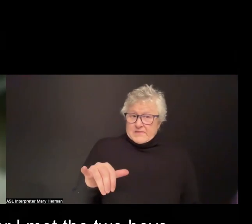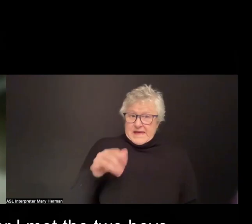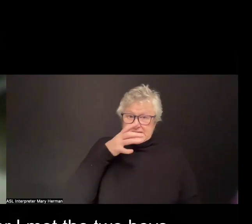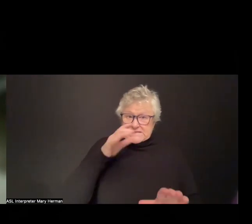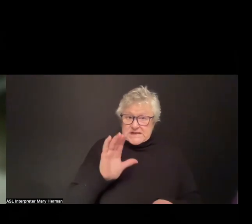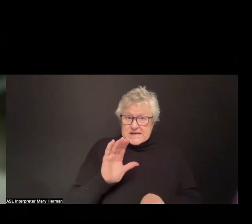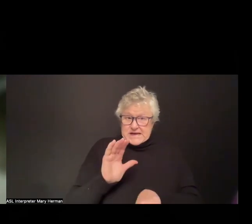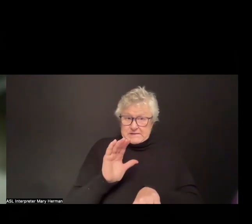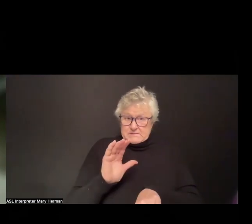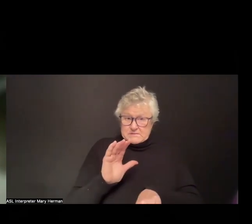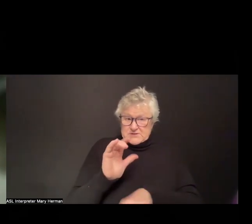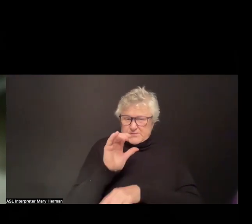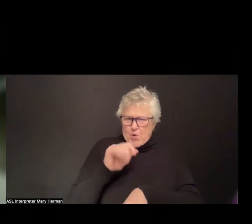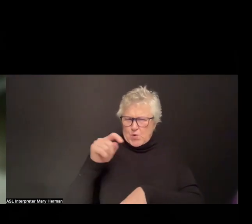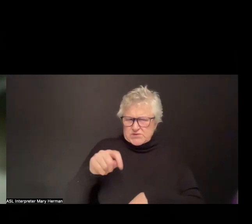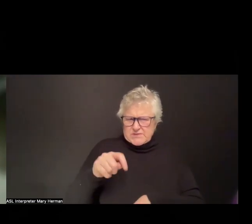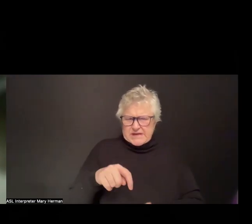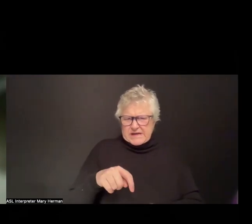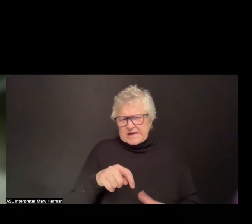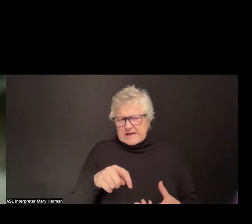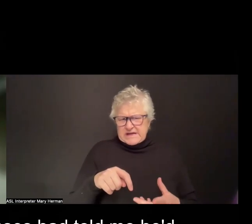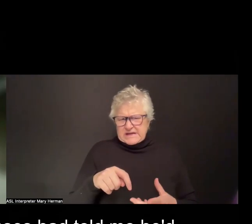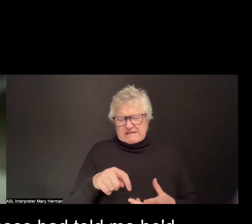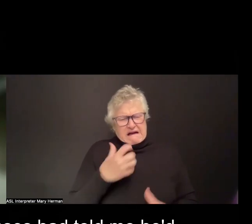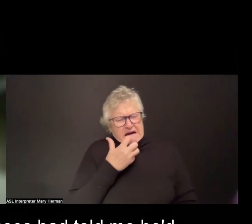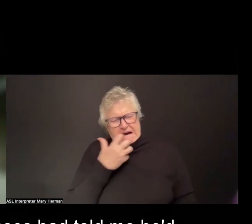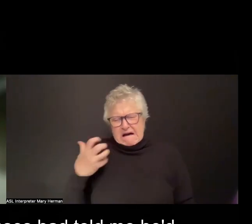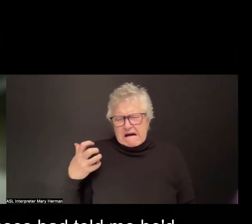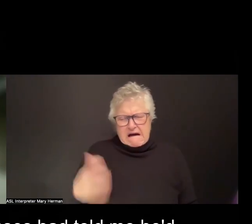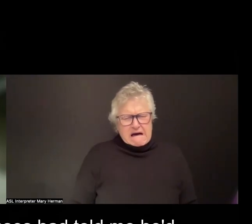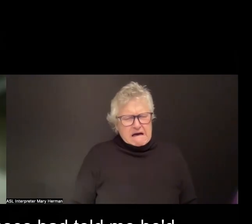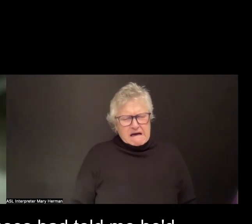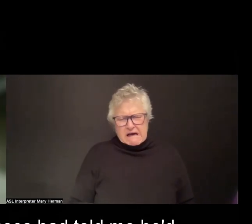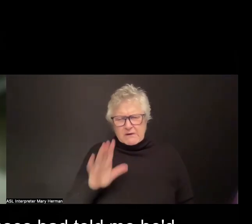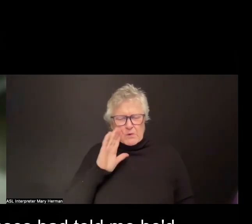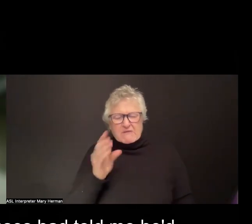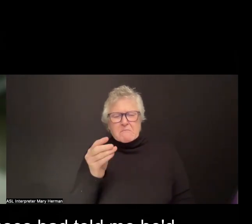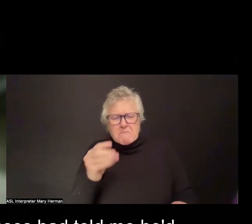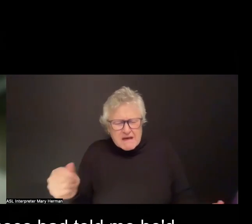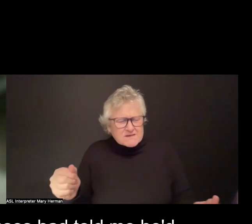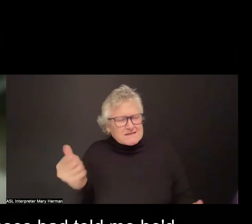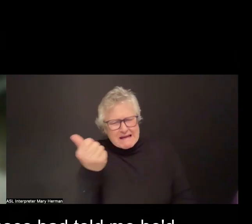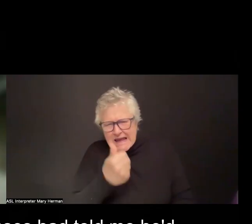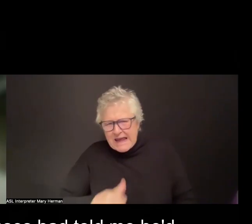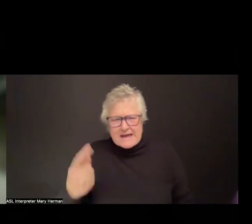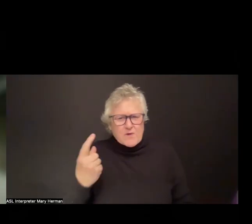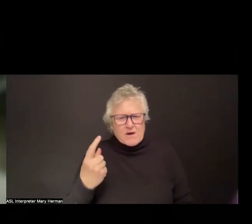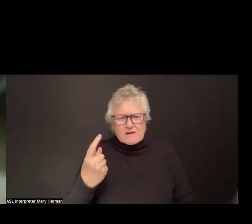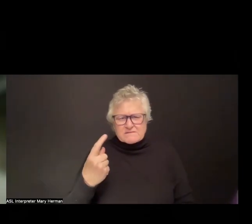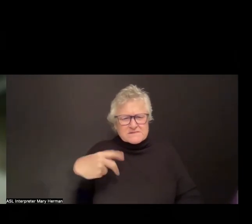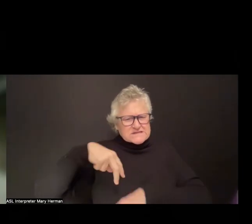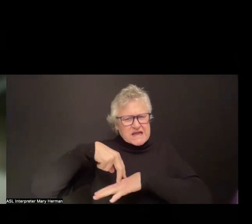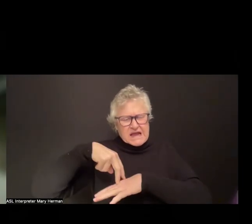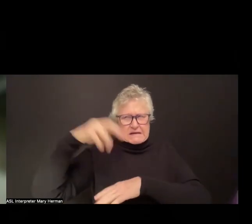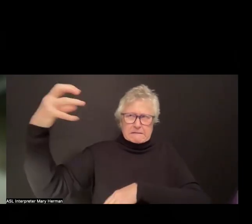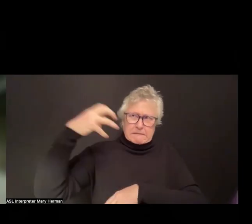thought to learn more of this William Fly. The whispering classes had told me he'd been brought ashore in irons and thrown into jail the